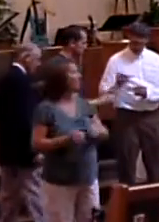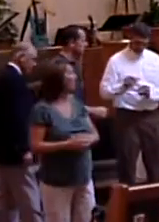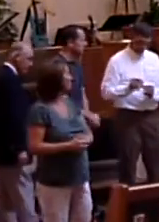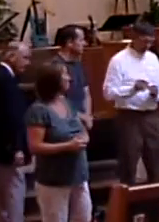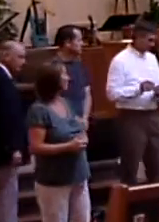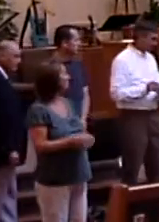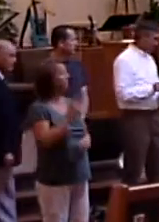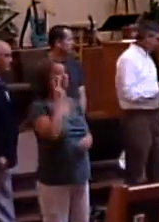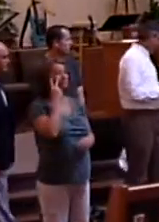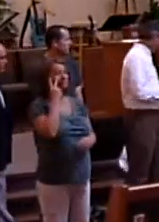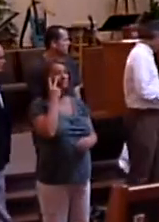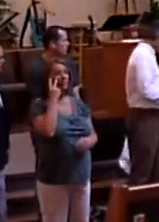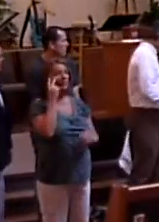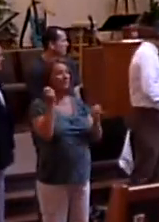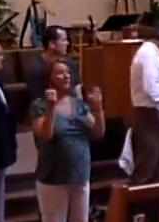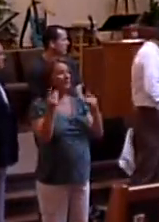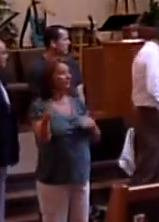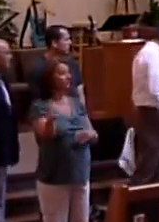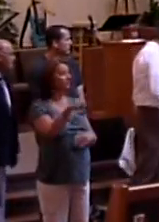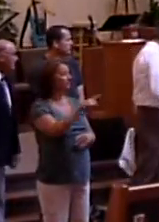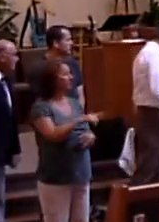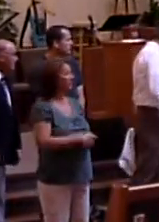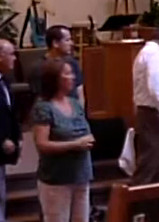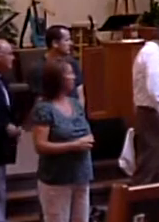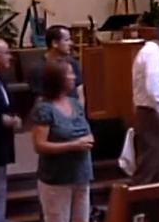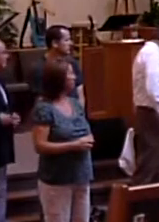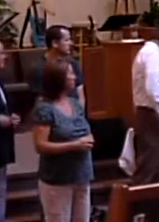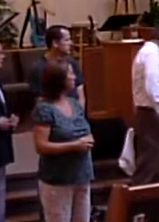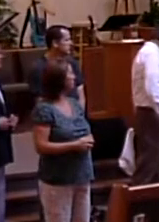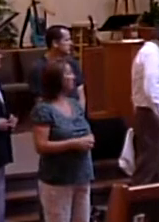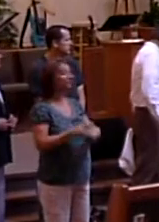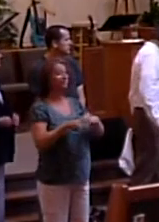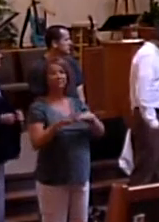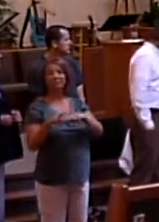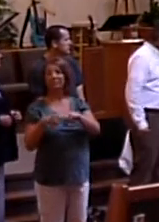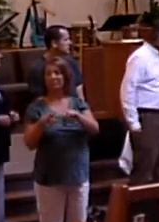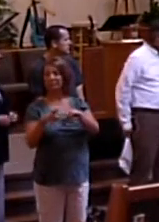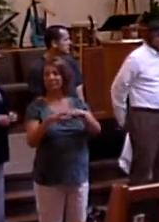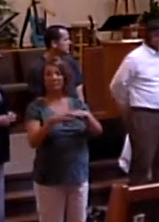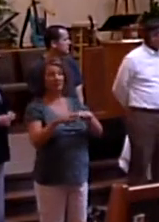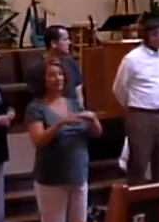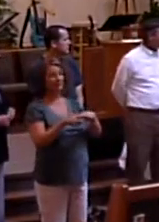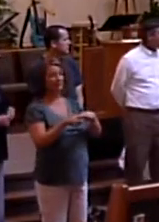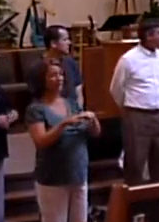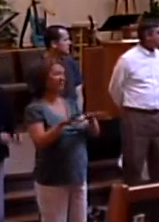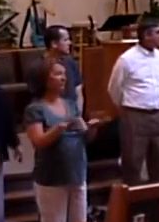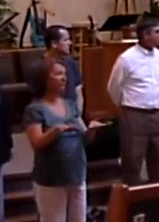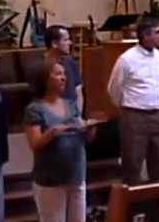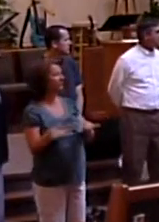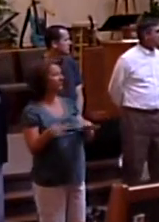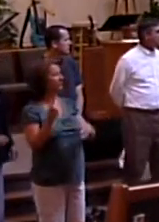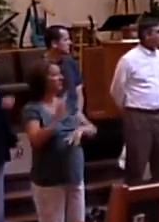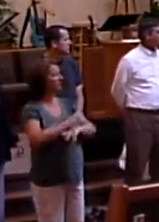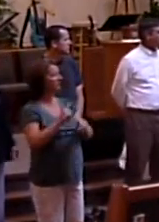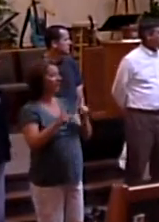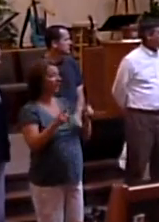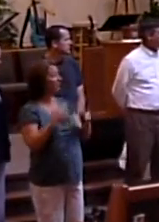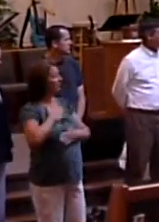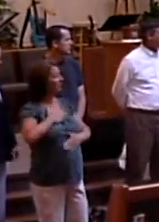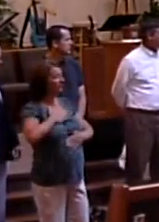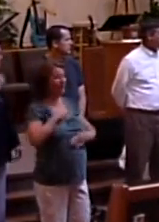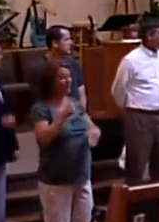And I see many of you sitting around, and it's a kind of a solemn day, but this is a joyous moment. I mean, this is a thing